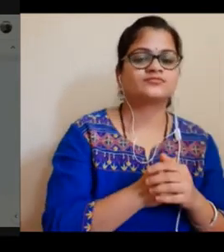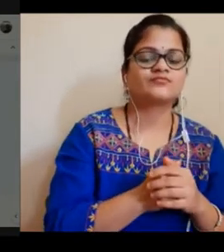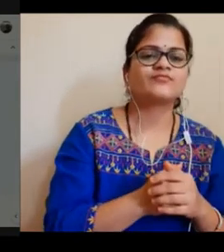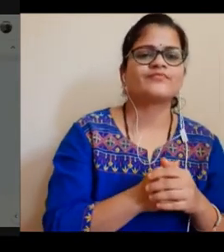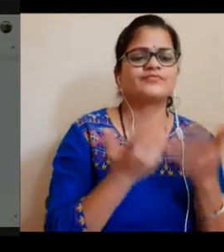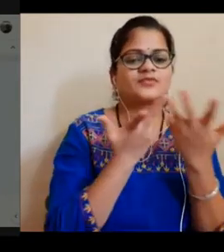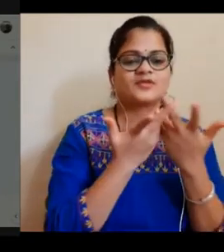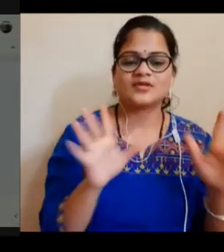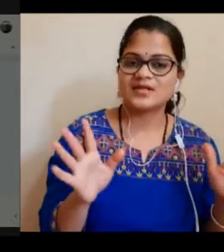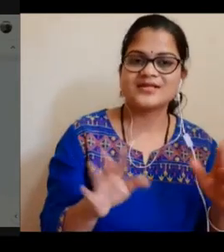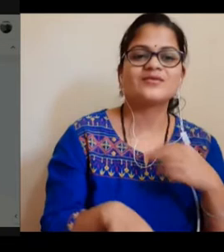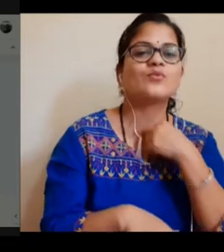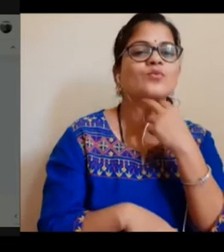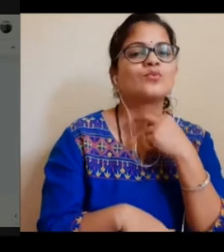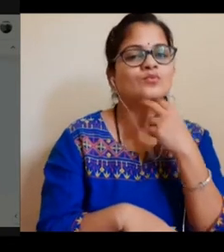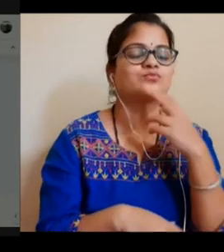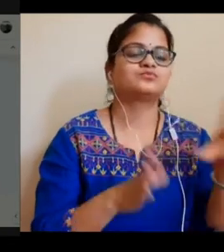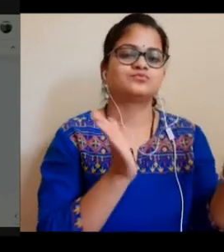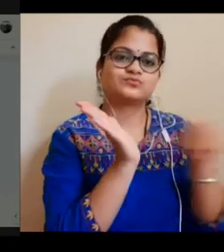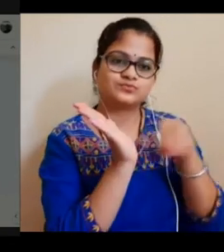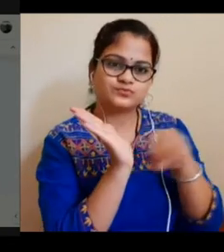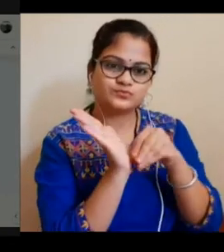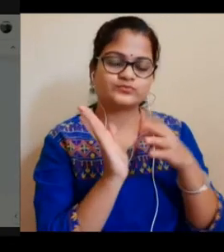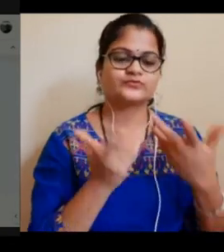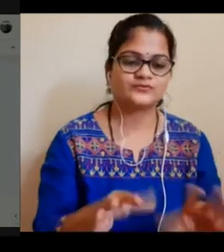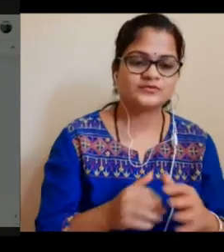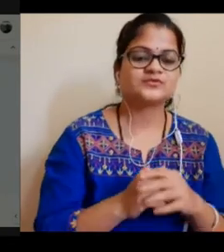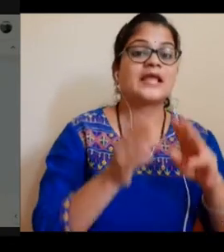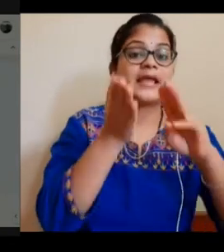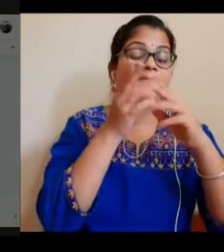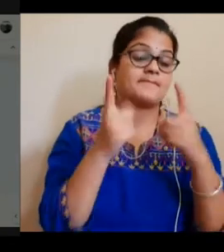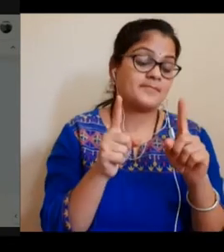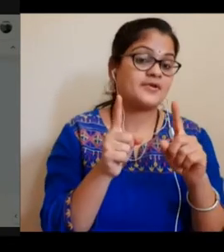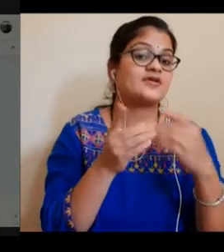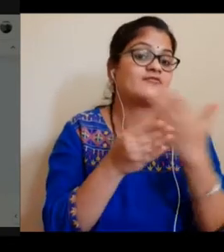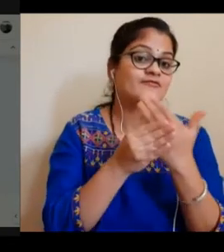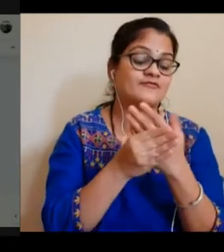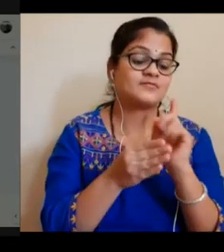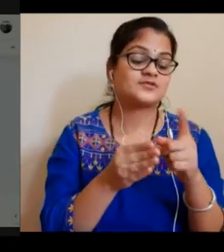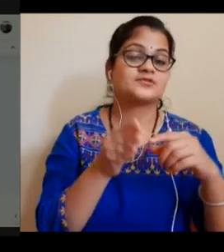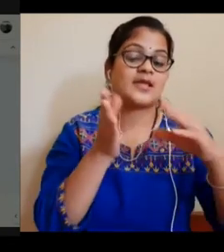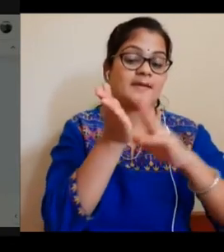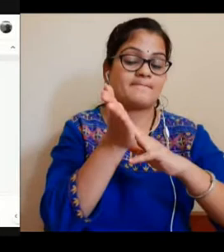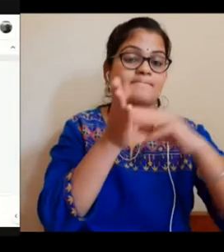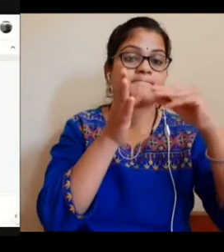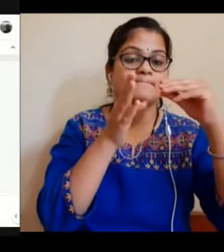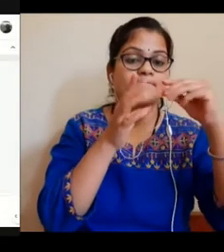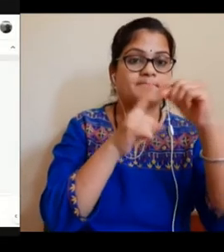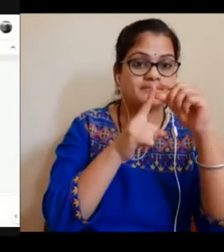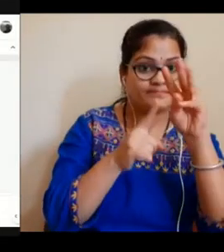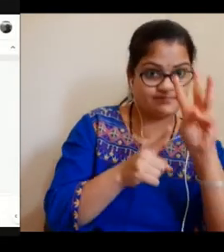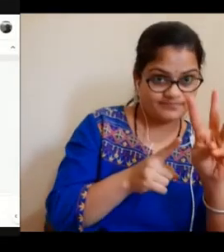can record your audio using any voice recorder. It has to be in MP3 format. Um, so I'm